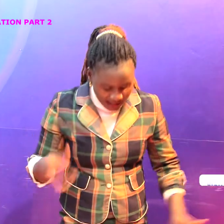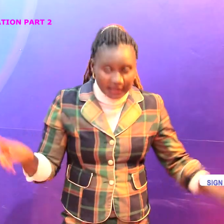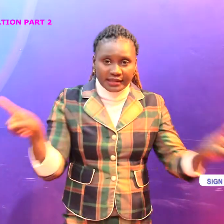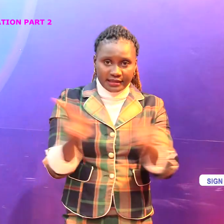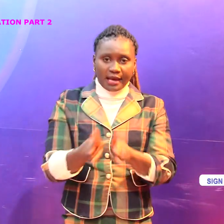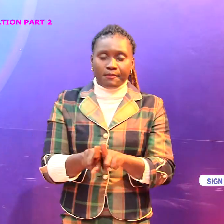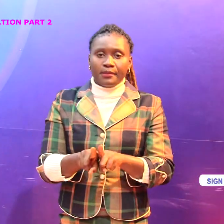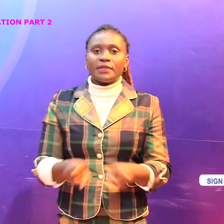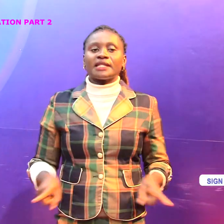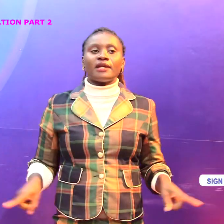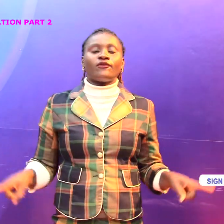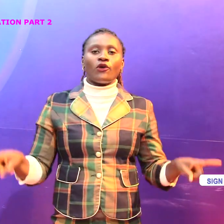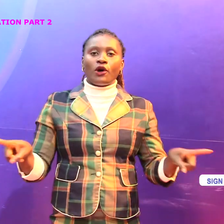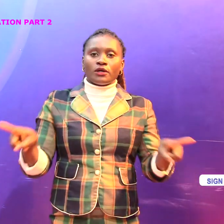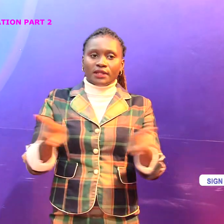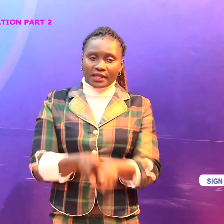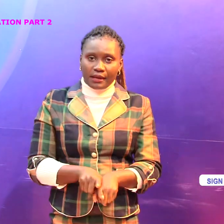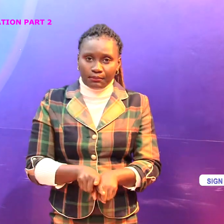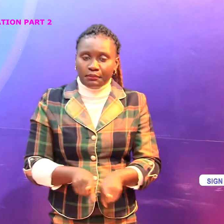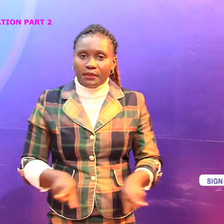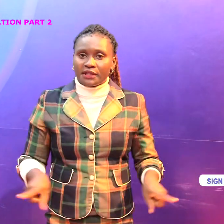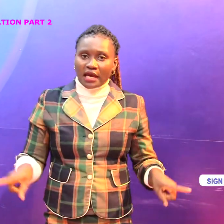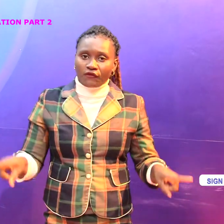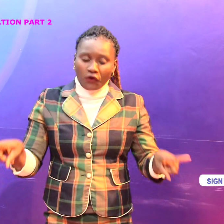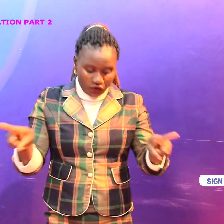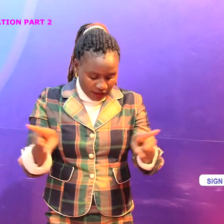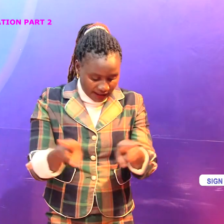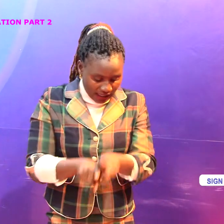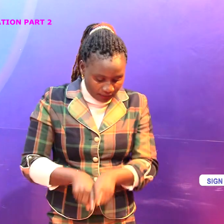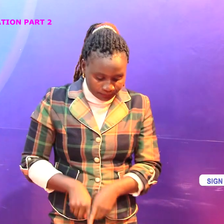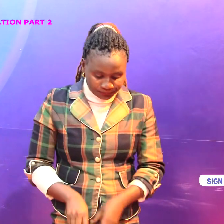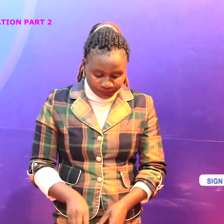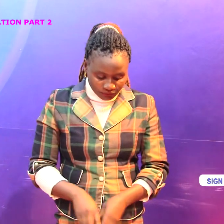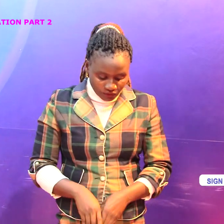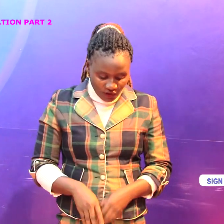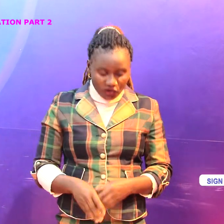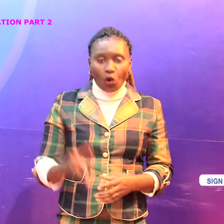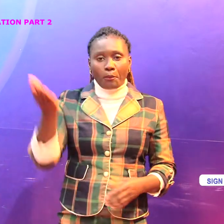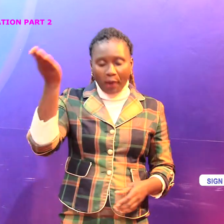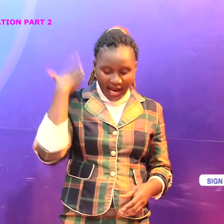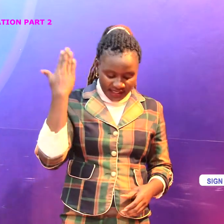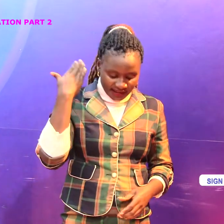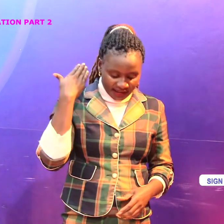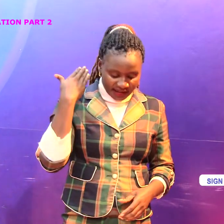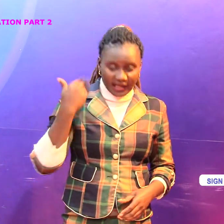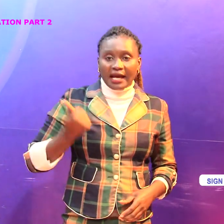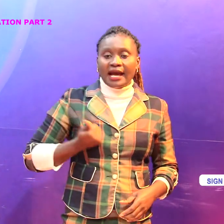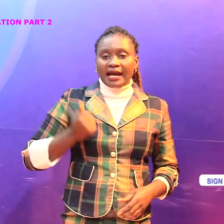then same. This sign for same. Sign for same. So past